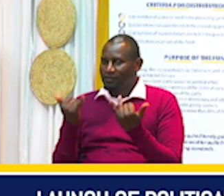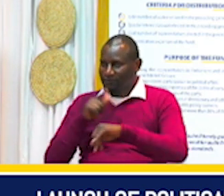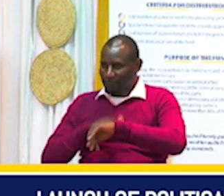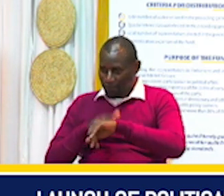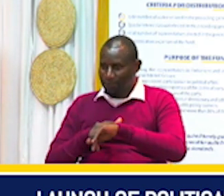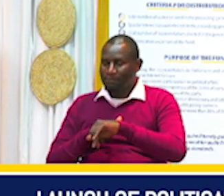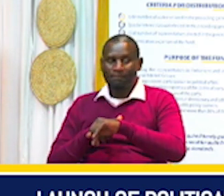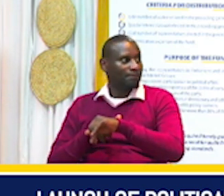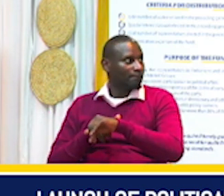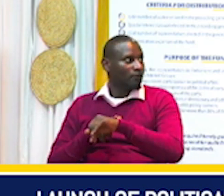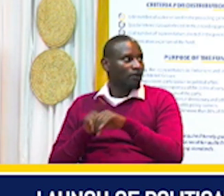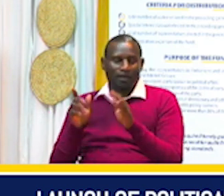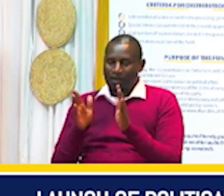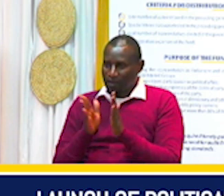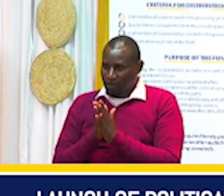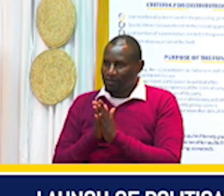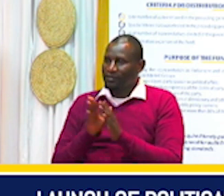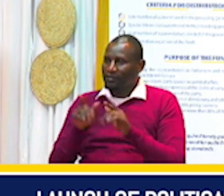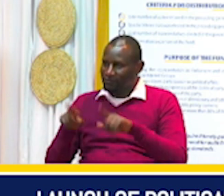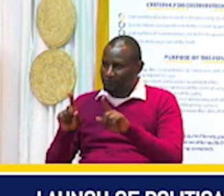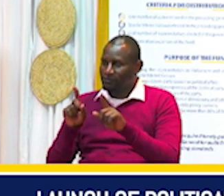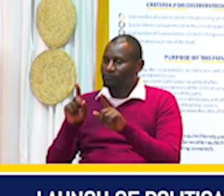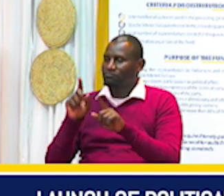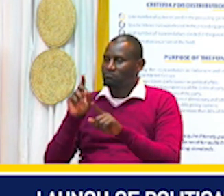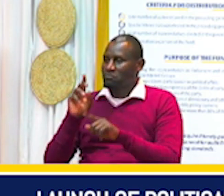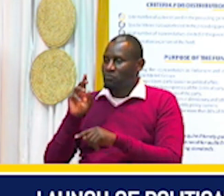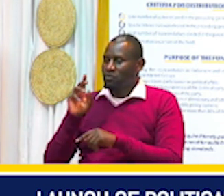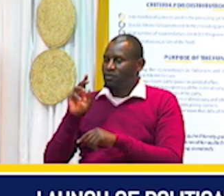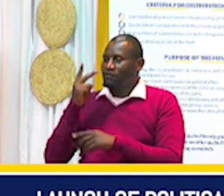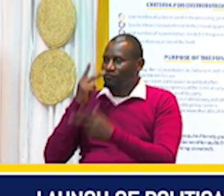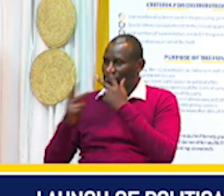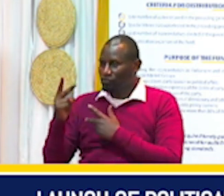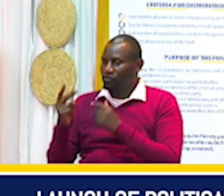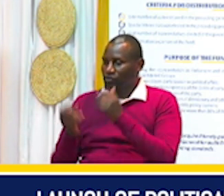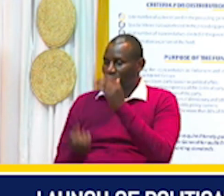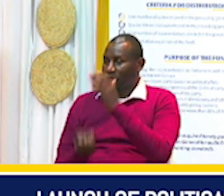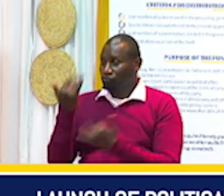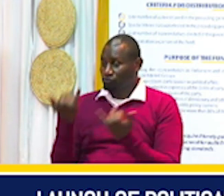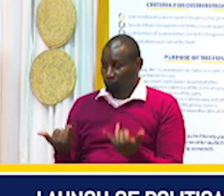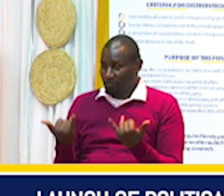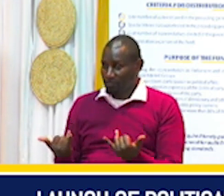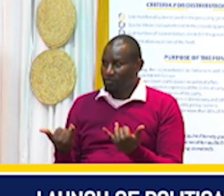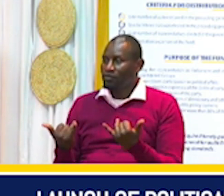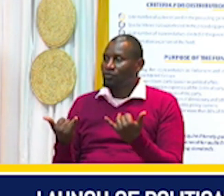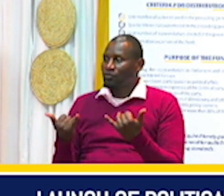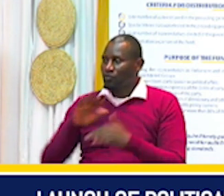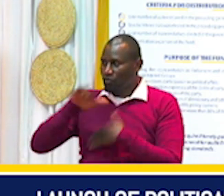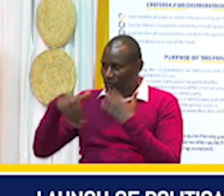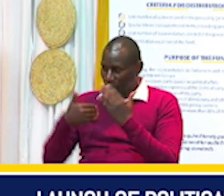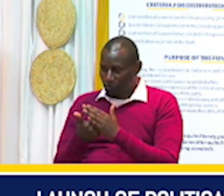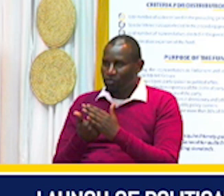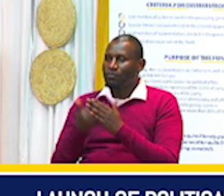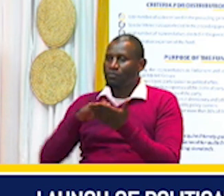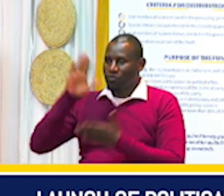handbook itself, and its Braille version, which we are again very happy to launch today, and to support that to make it even